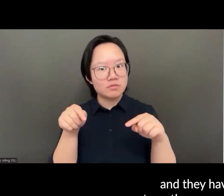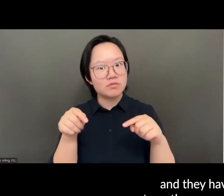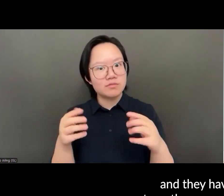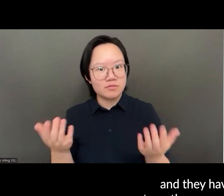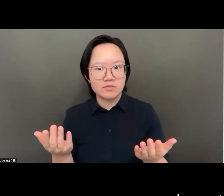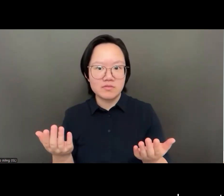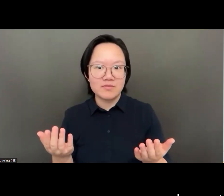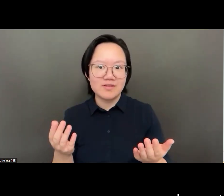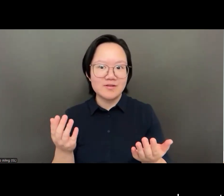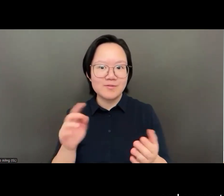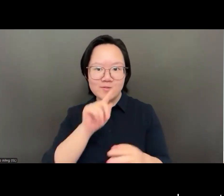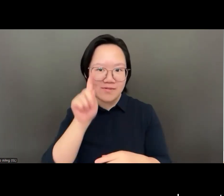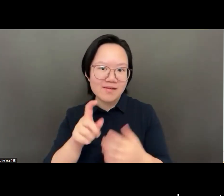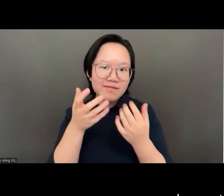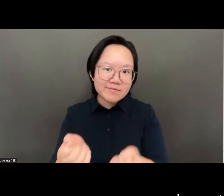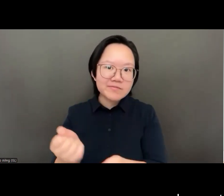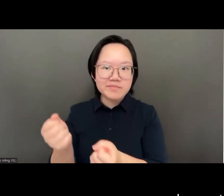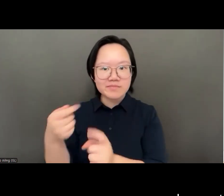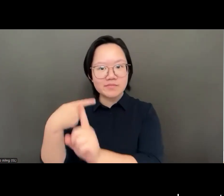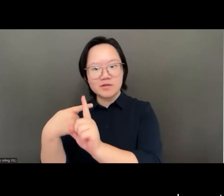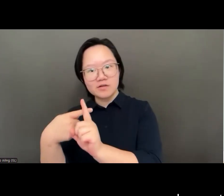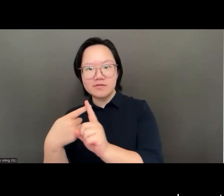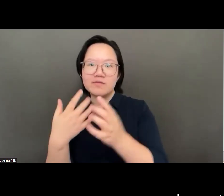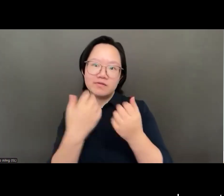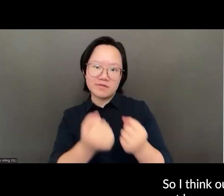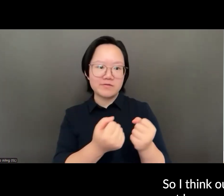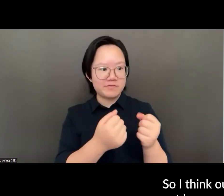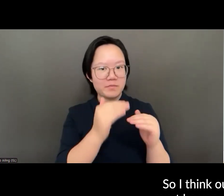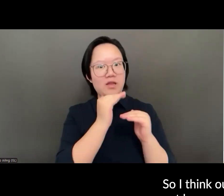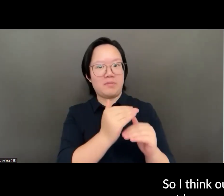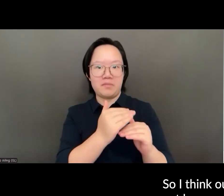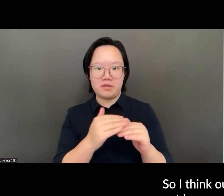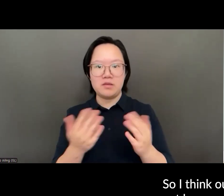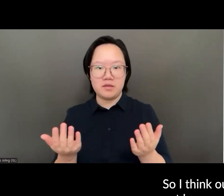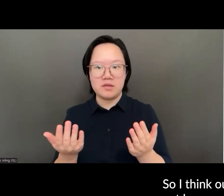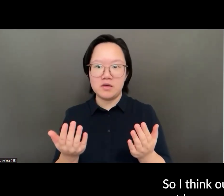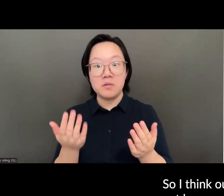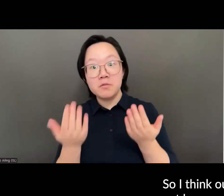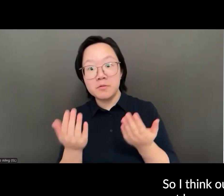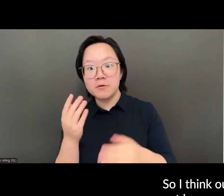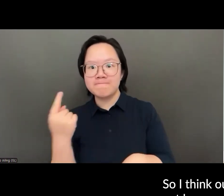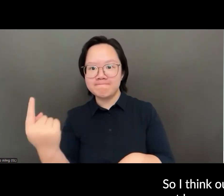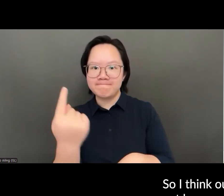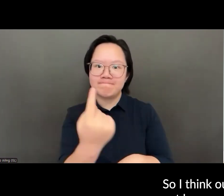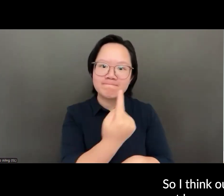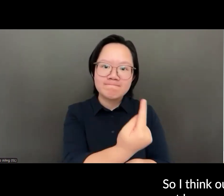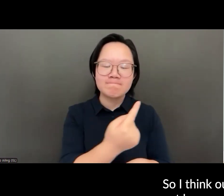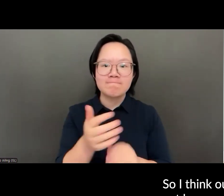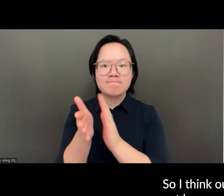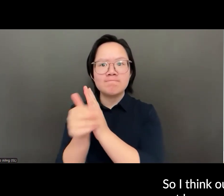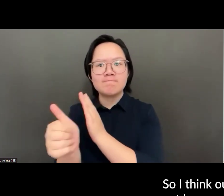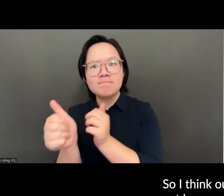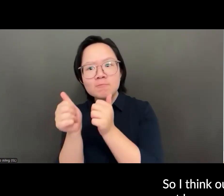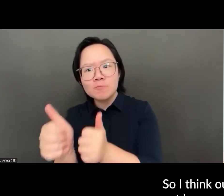communication styles, and support they needs. So I think our approach